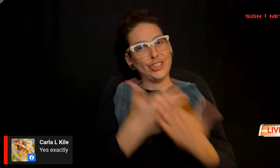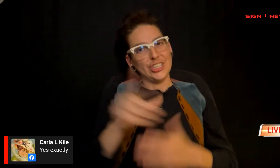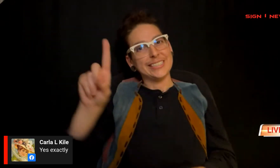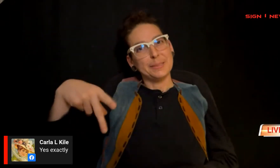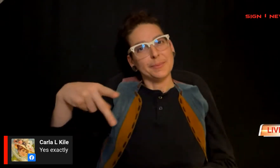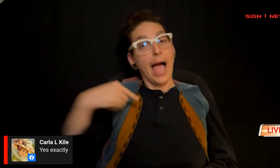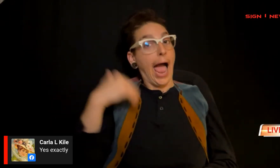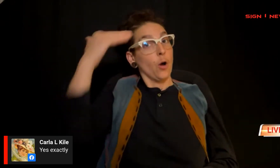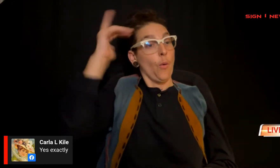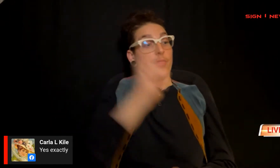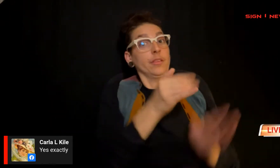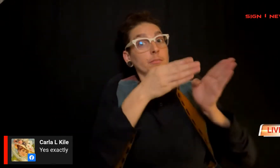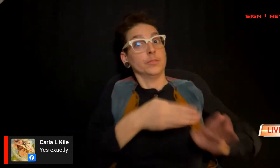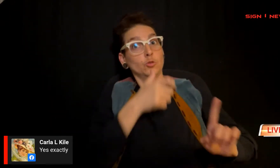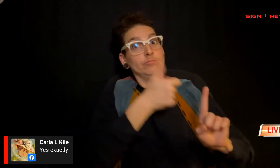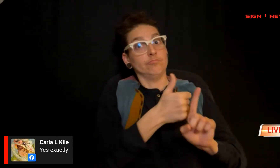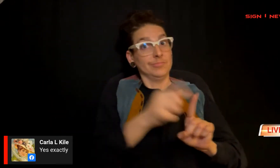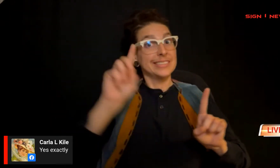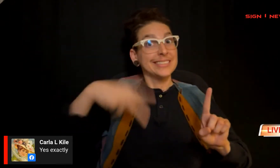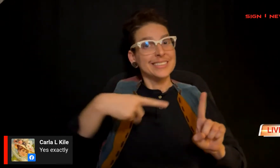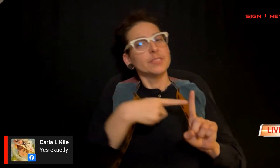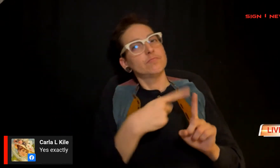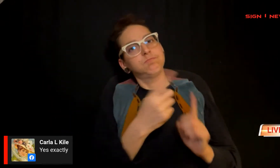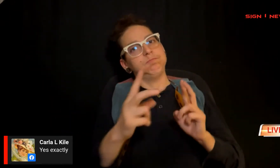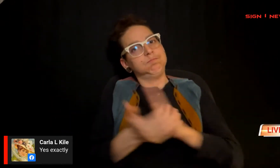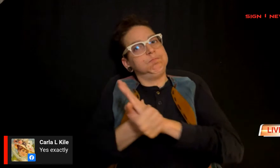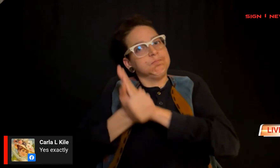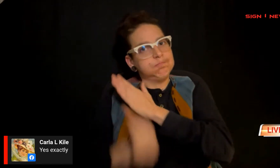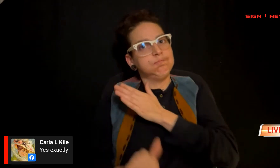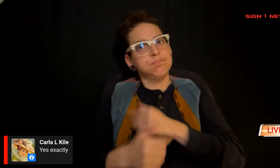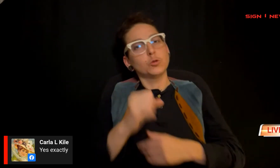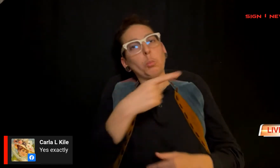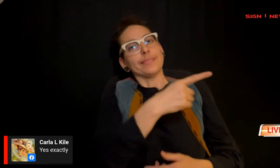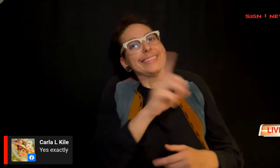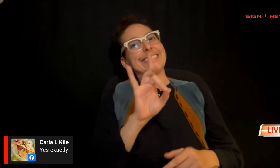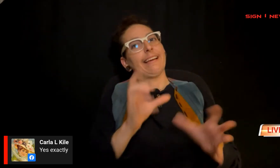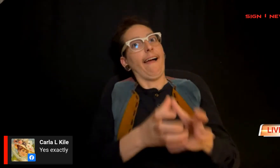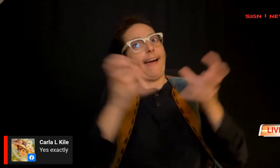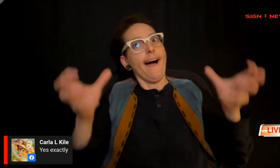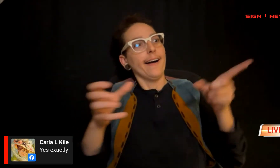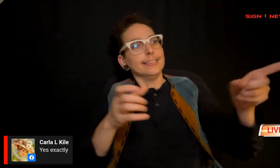Yeah, the ASL films have good quality because of the director of photography.